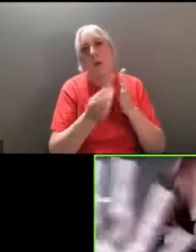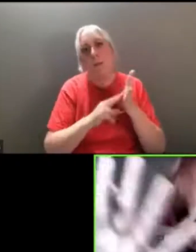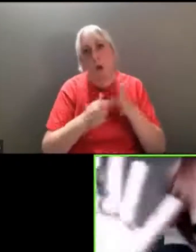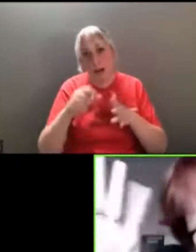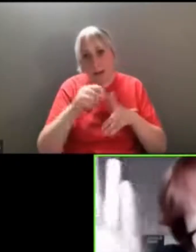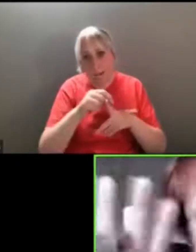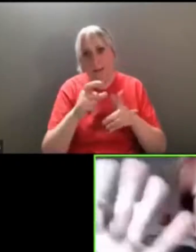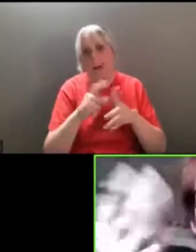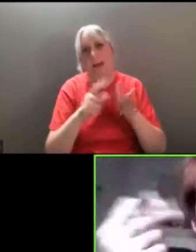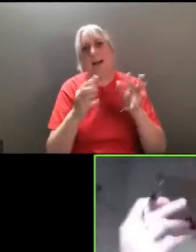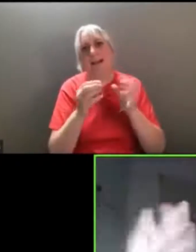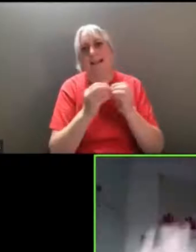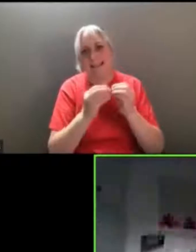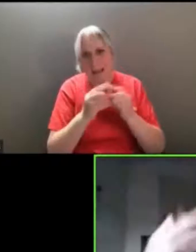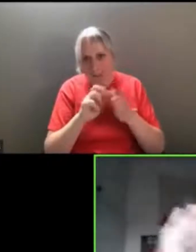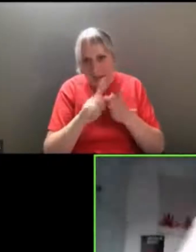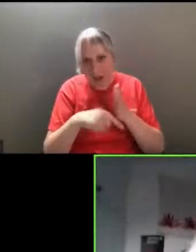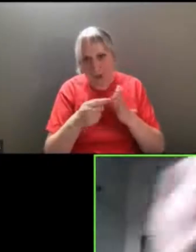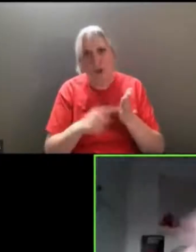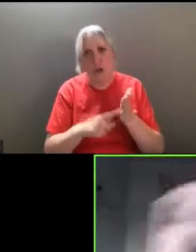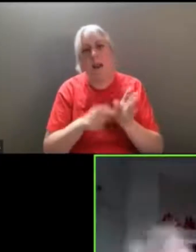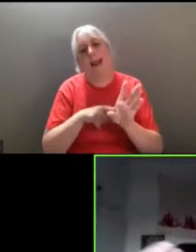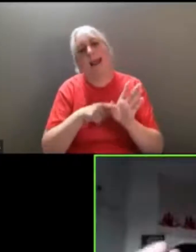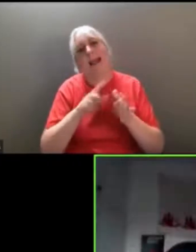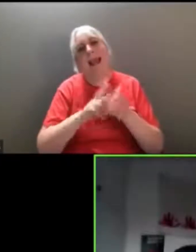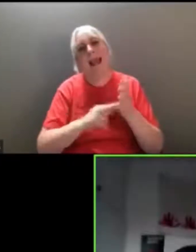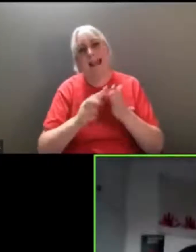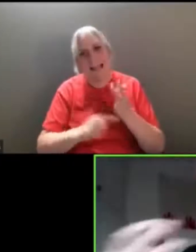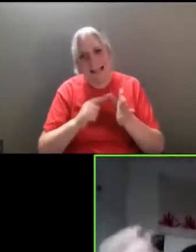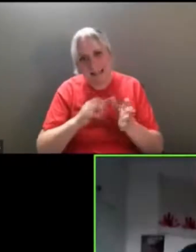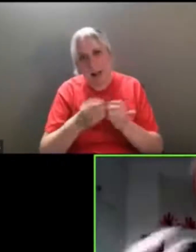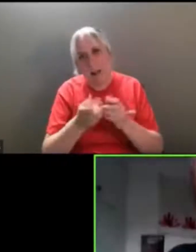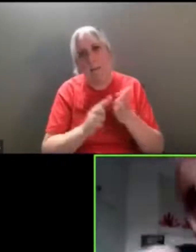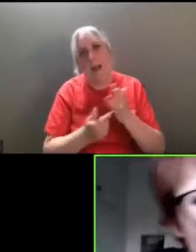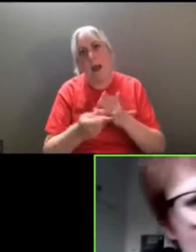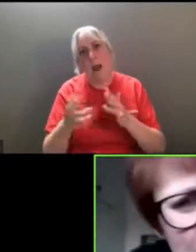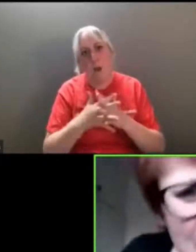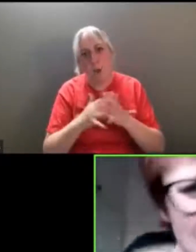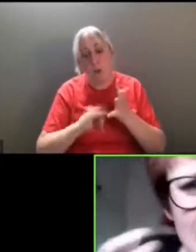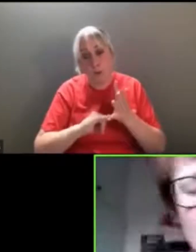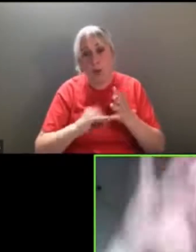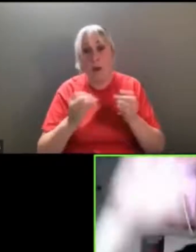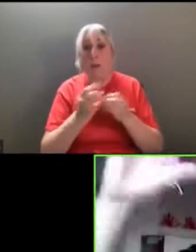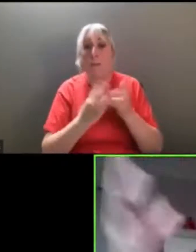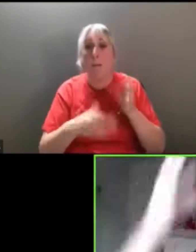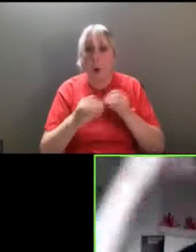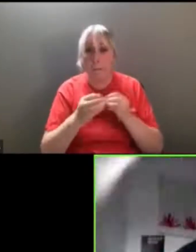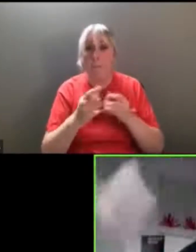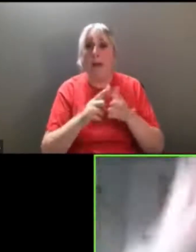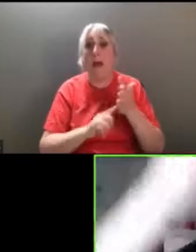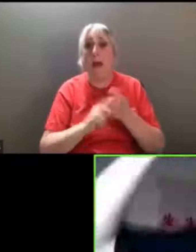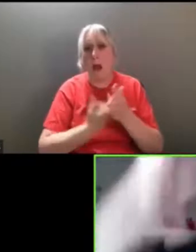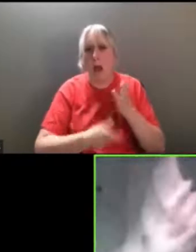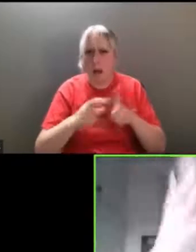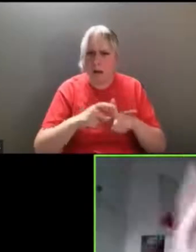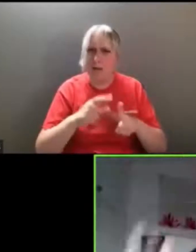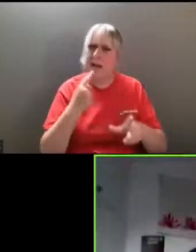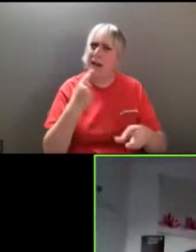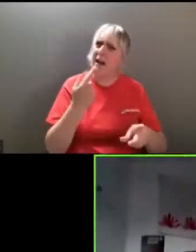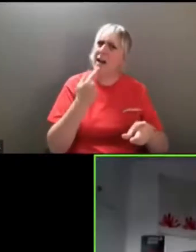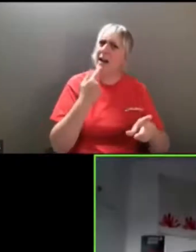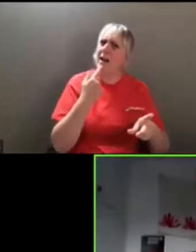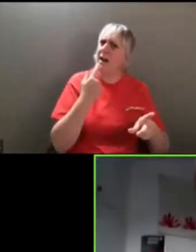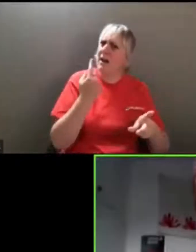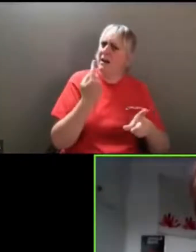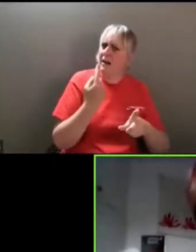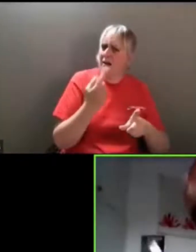Bob Ellard, Anita Bellows, you know, they triggered it, but they talk about it as if it kind of just happened, or the UN decided to make